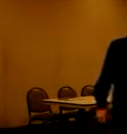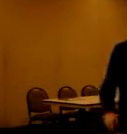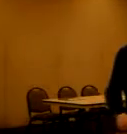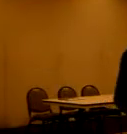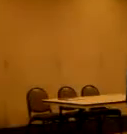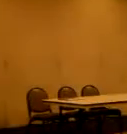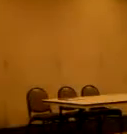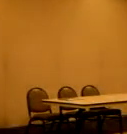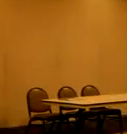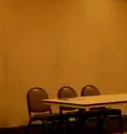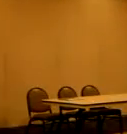So.